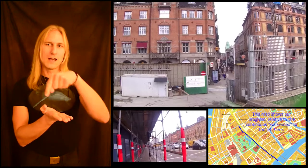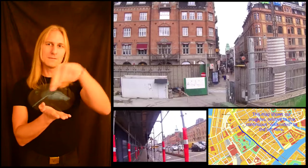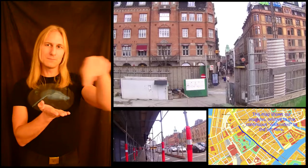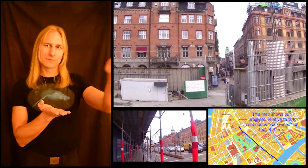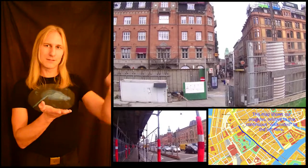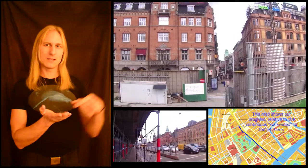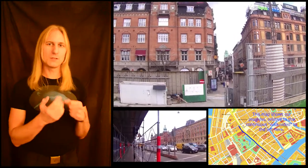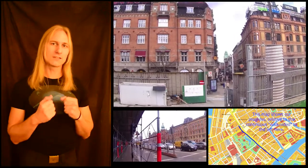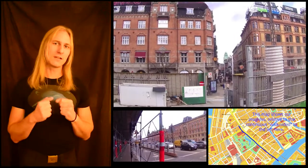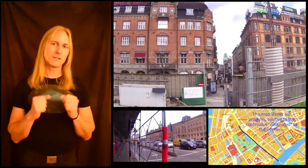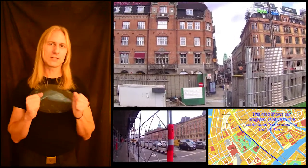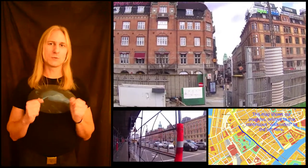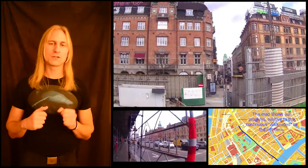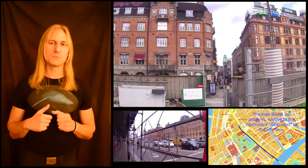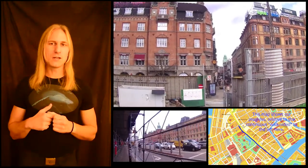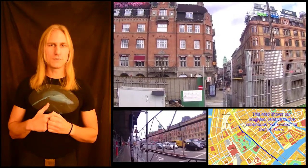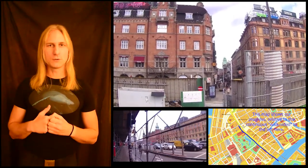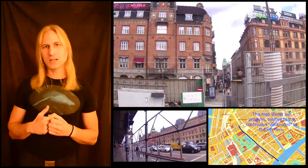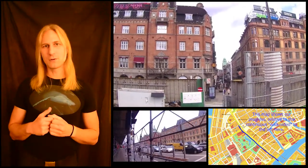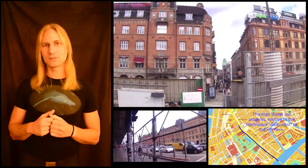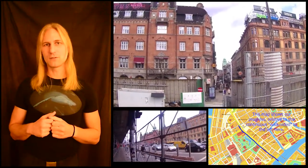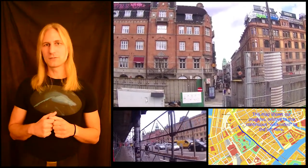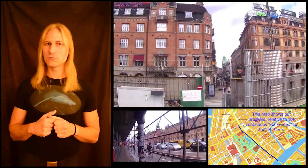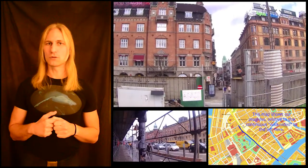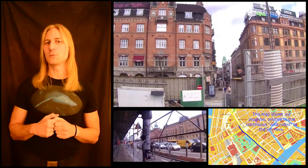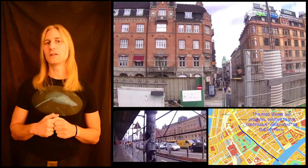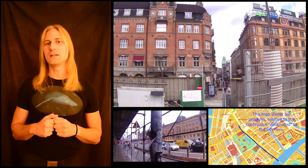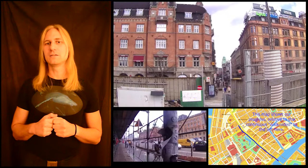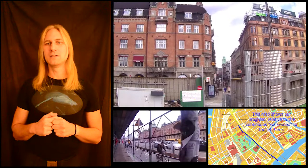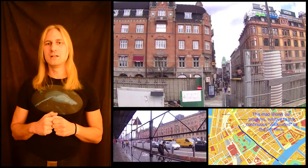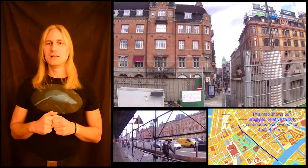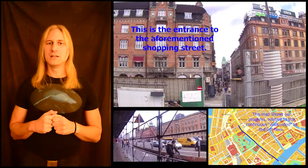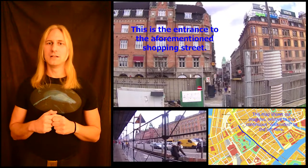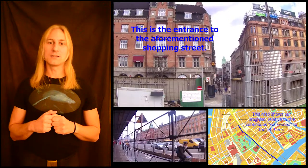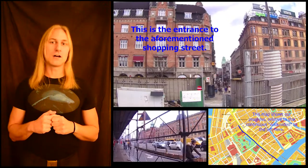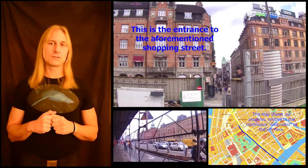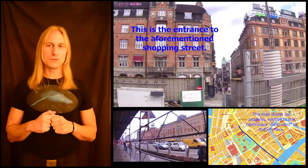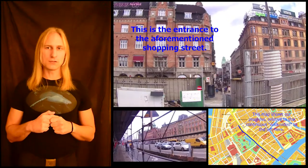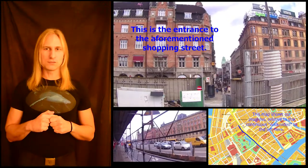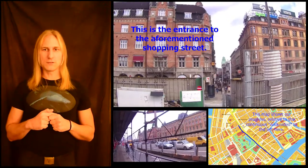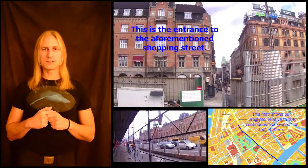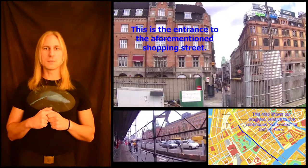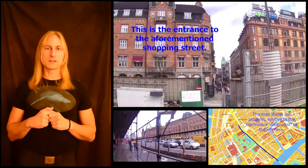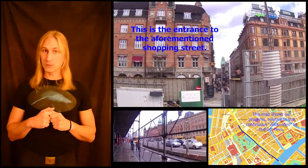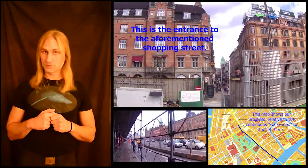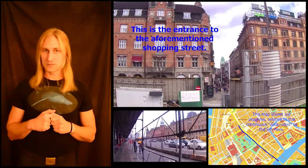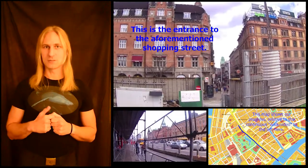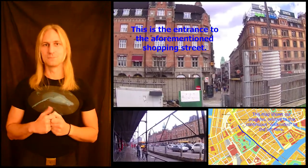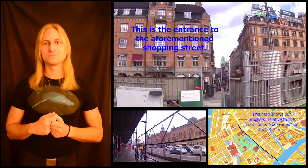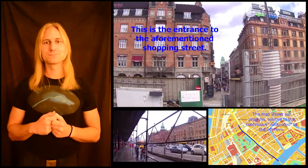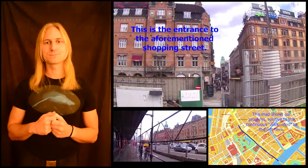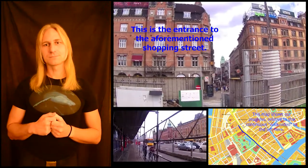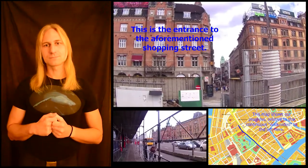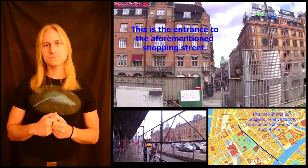circular line and will extend the network to many of those areas of central Copenhagen that aren't officially serviced by the current